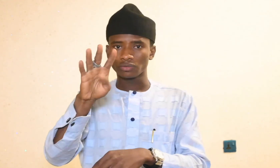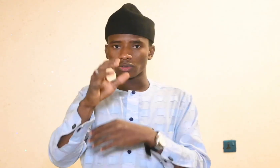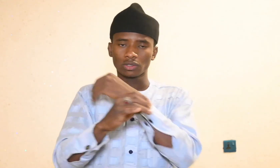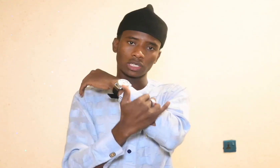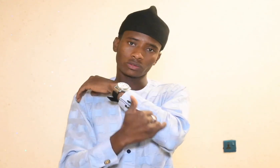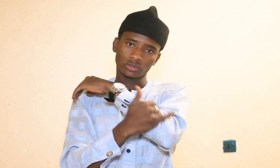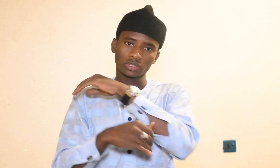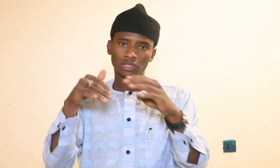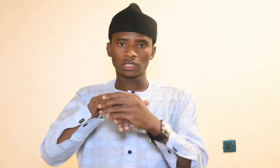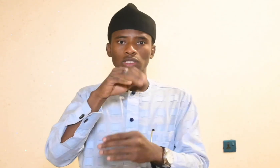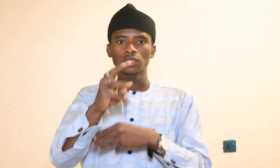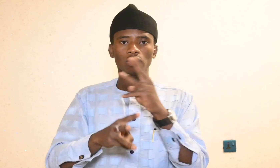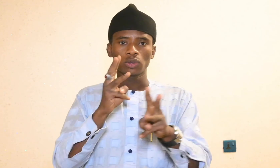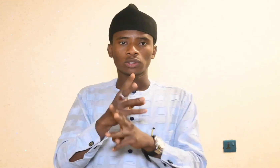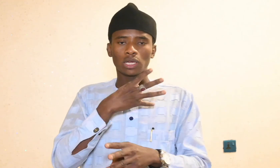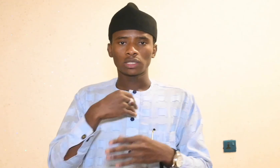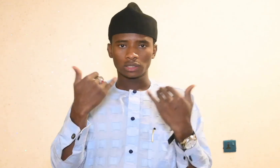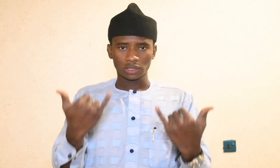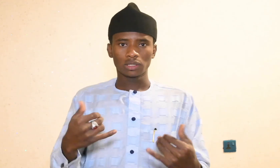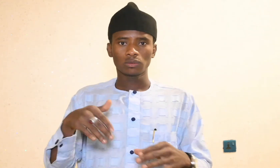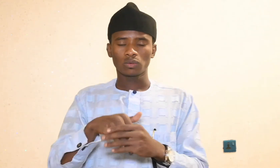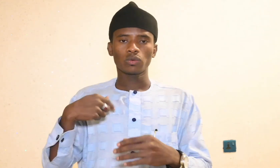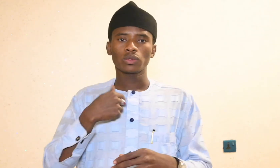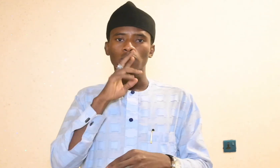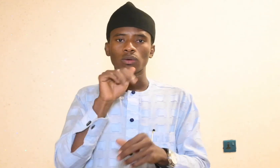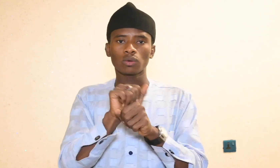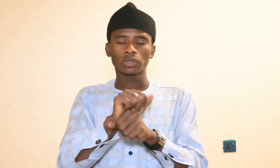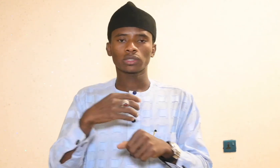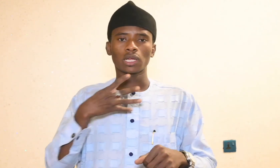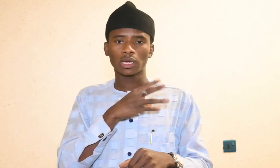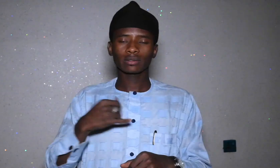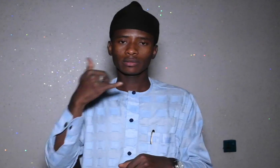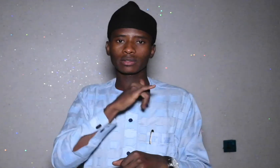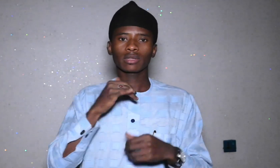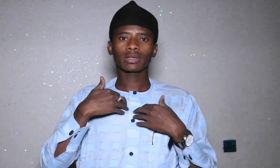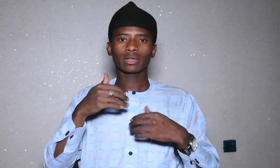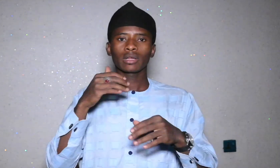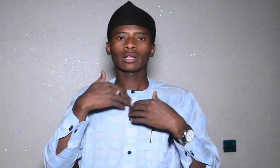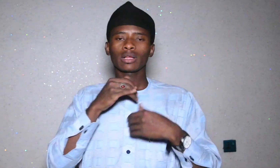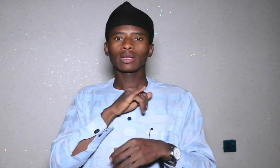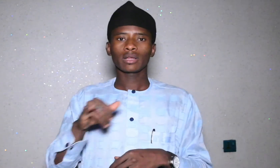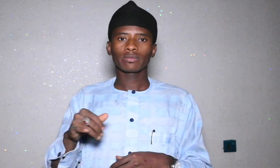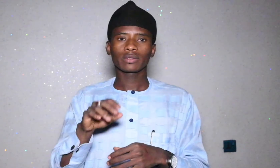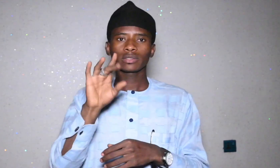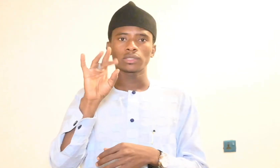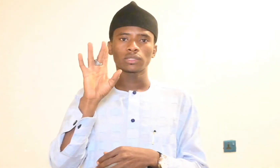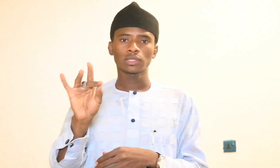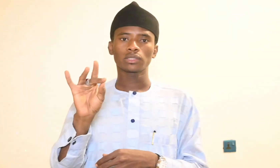now, even at this point in time, they are having 148 opportunities that are provided